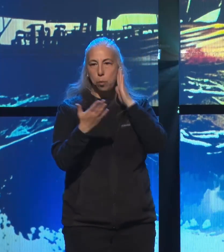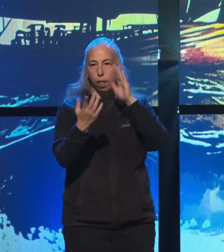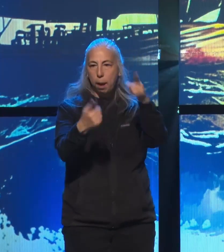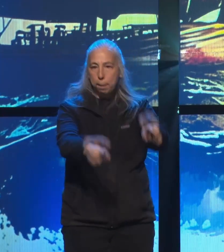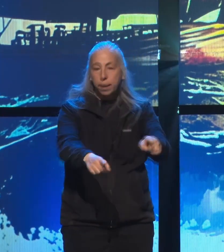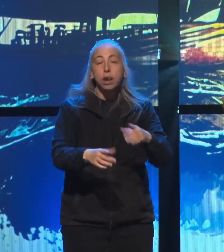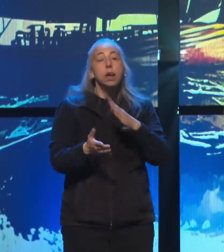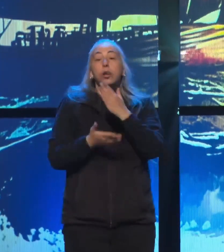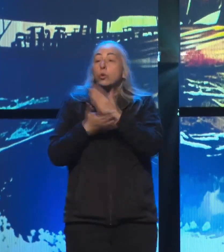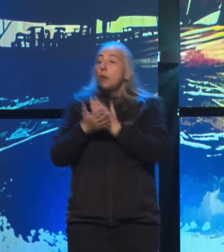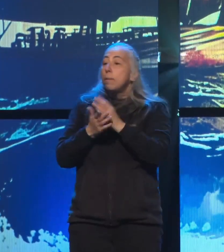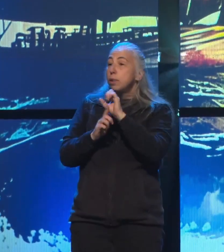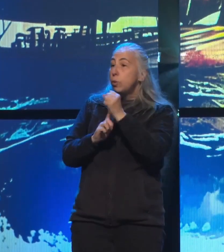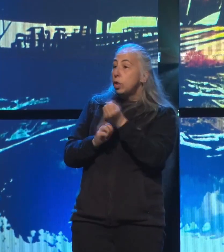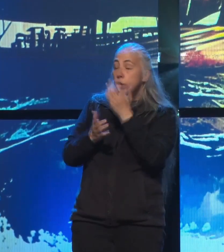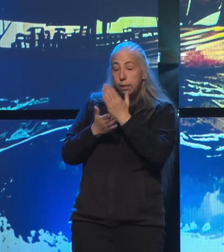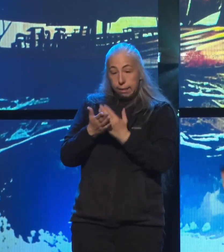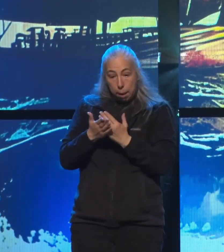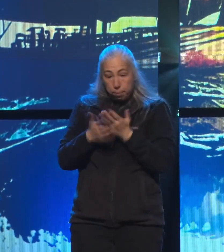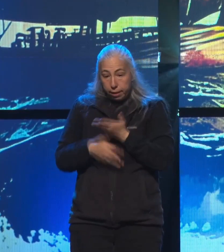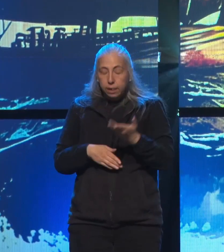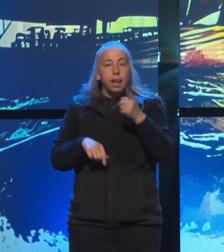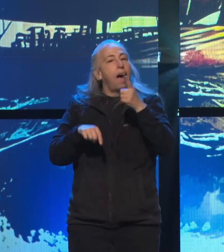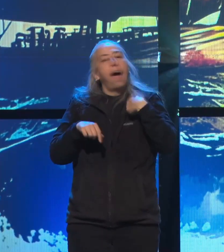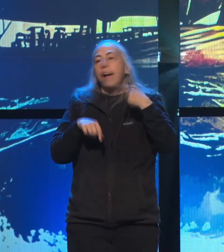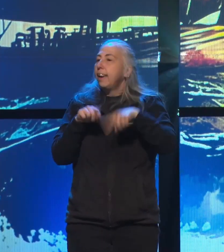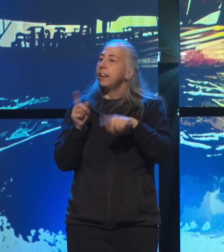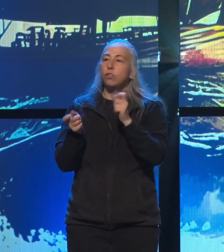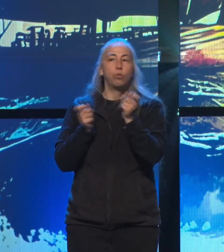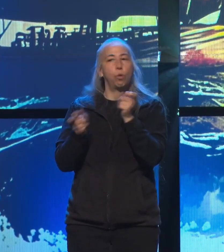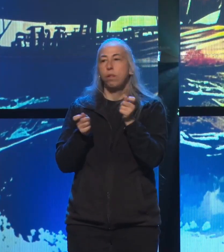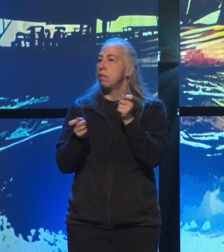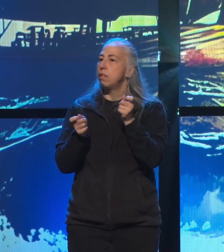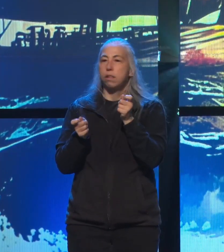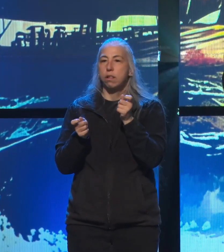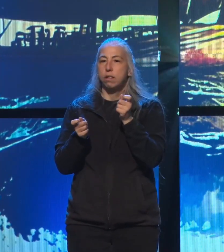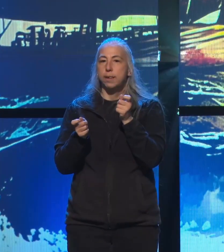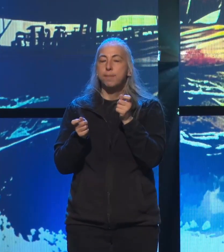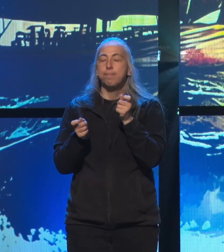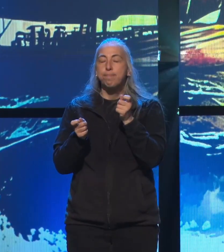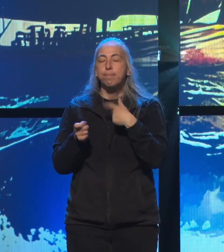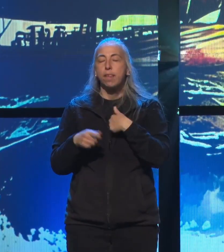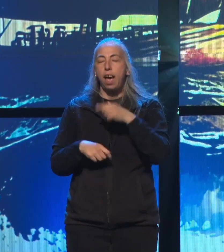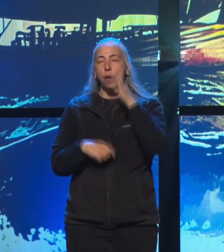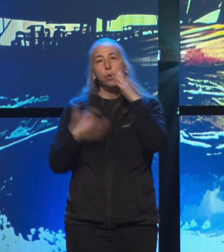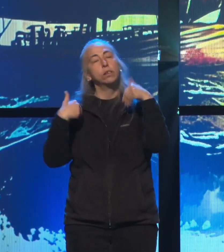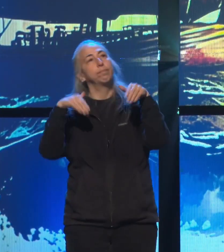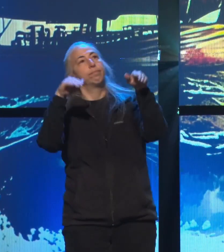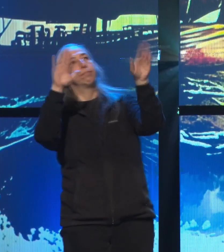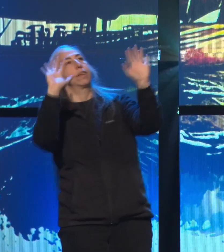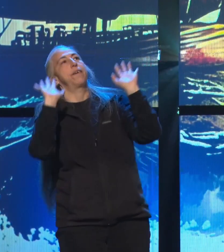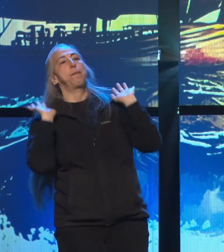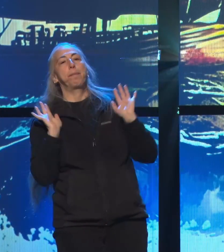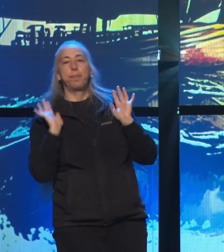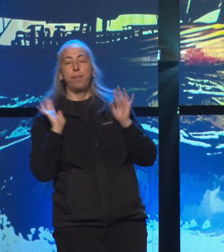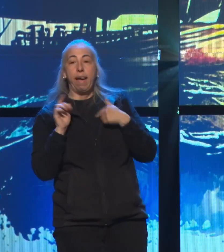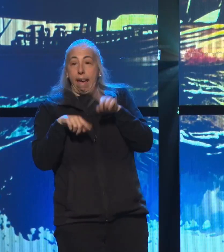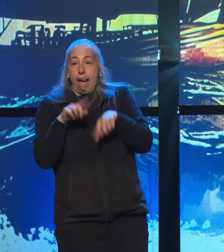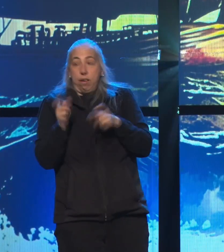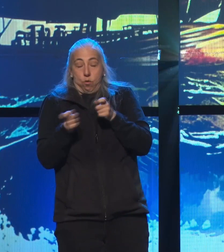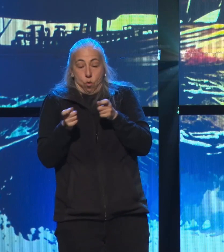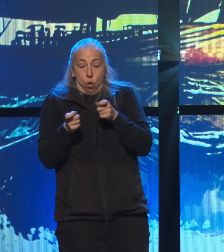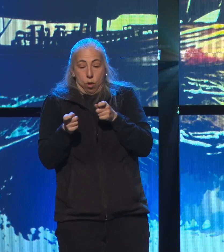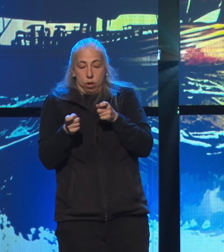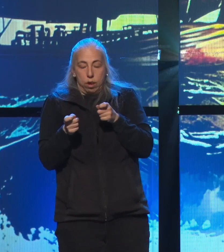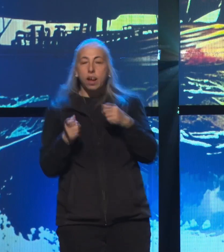are situations and circumstances that are out of my control, and I am going to surrender to that reality. I don't think this